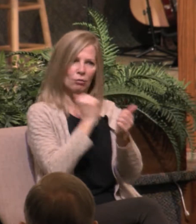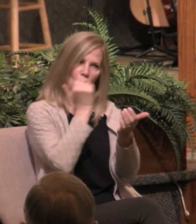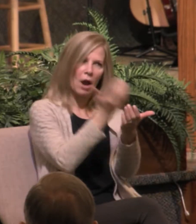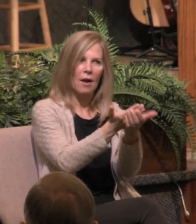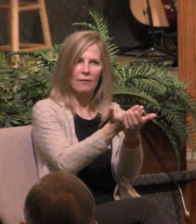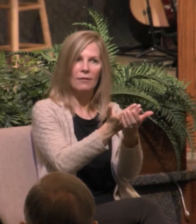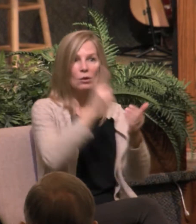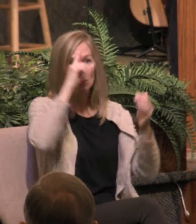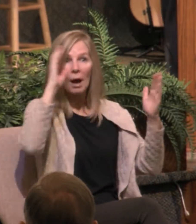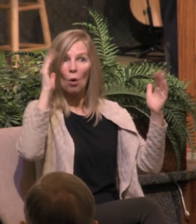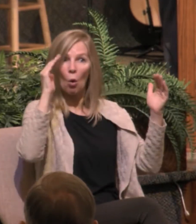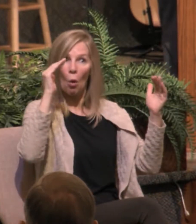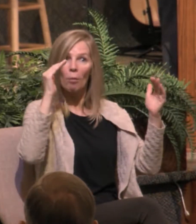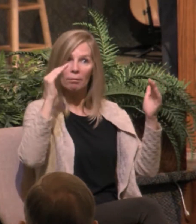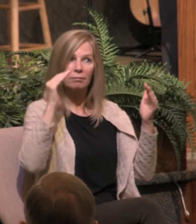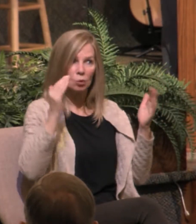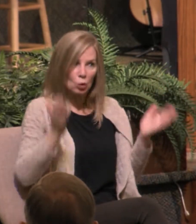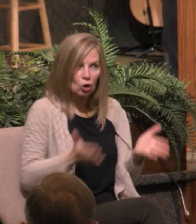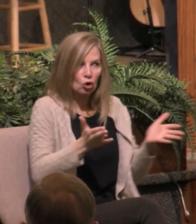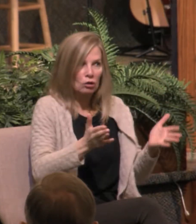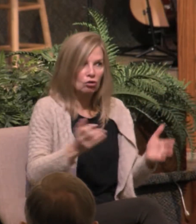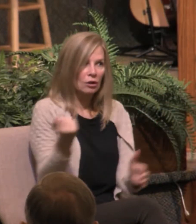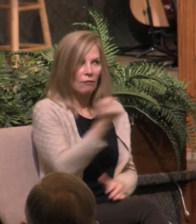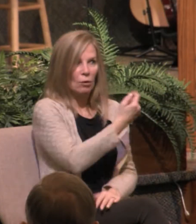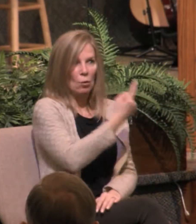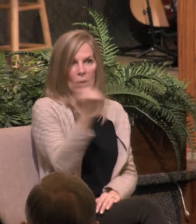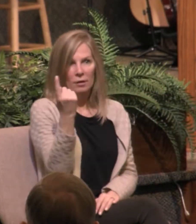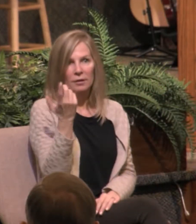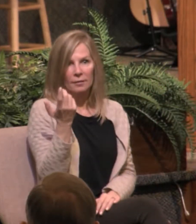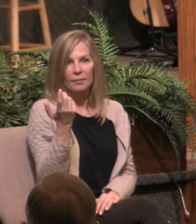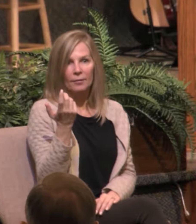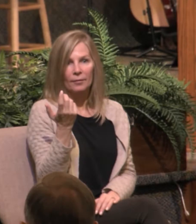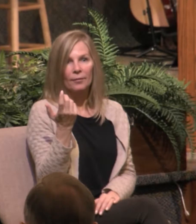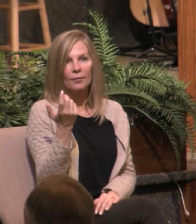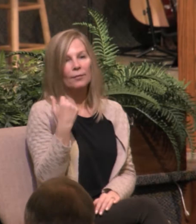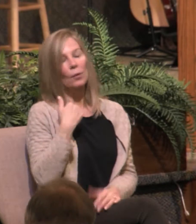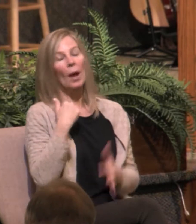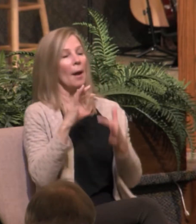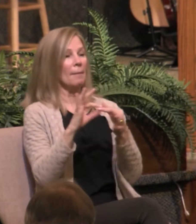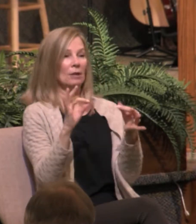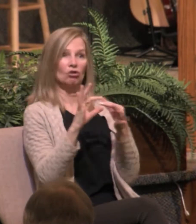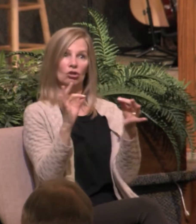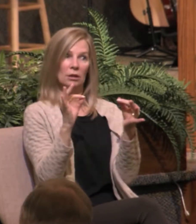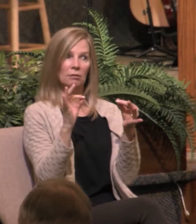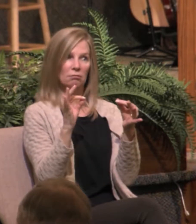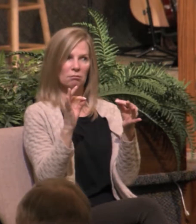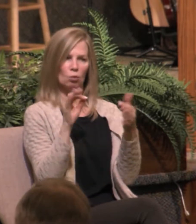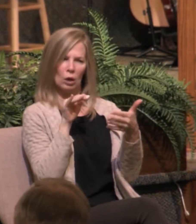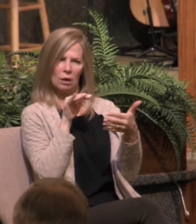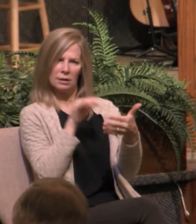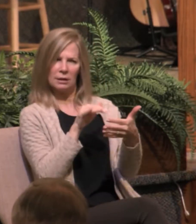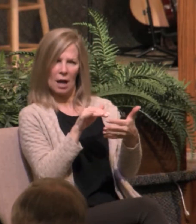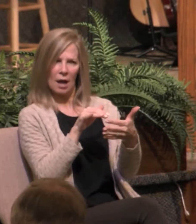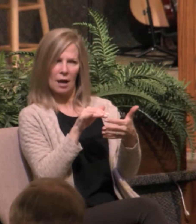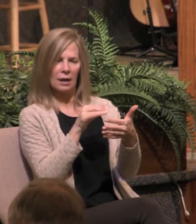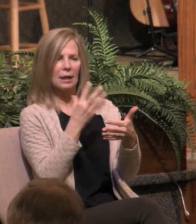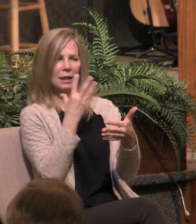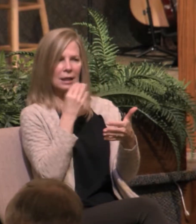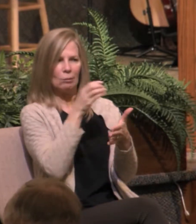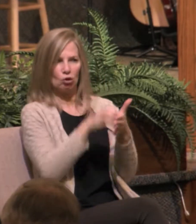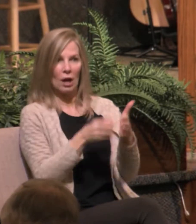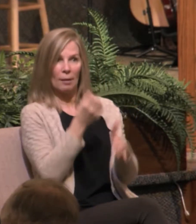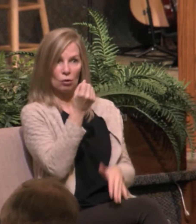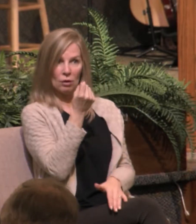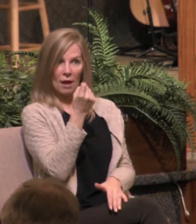to encourage us along the way. Now, as I mentioned to you, we're going to be looking specifically at Hebrews chapter 11,